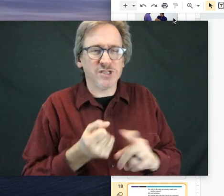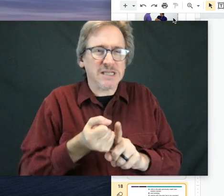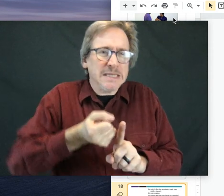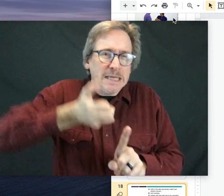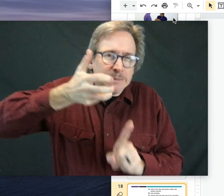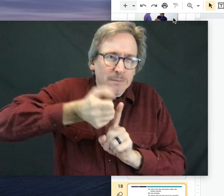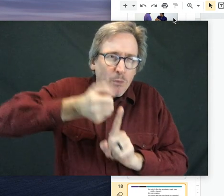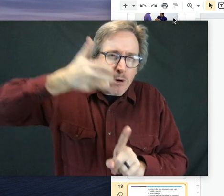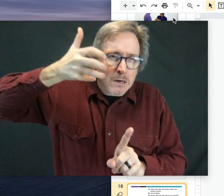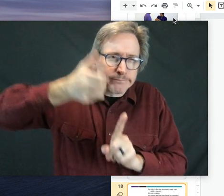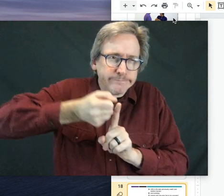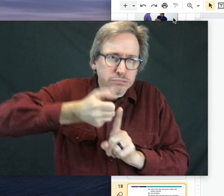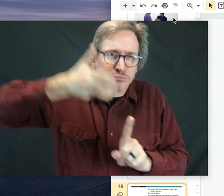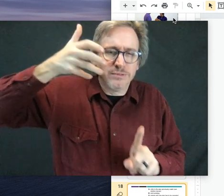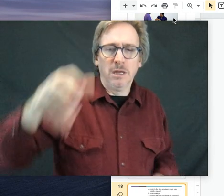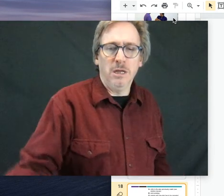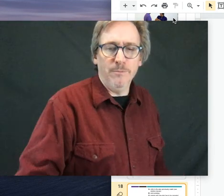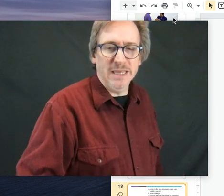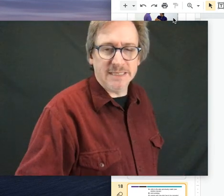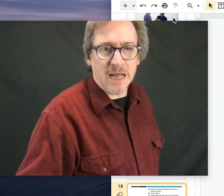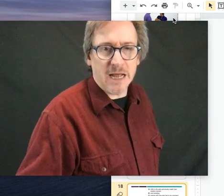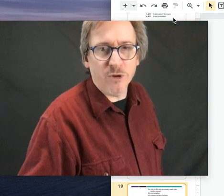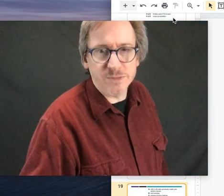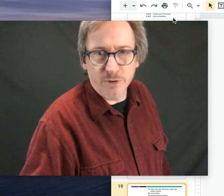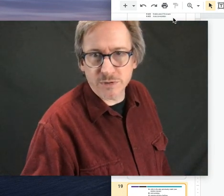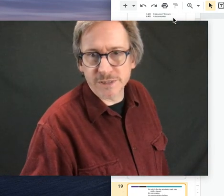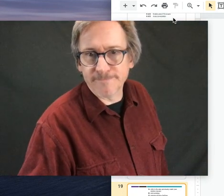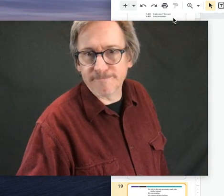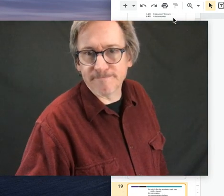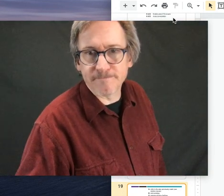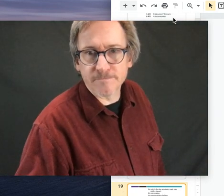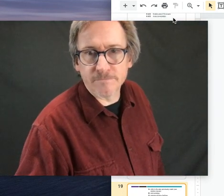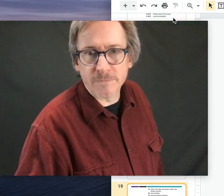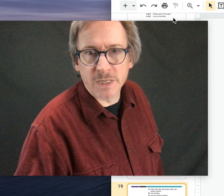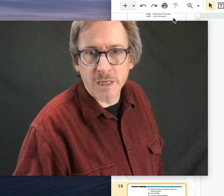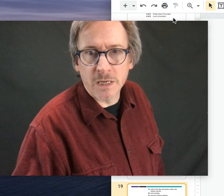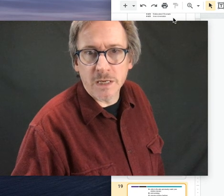So it's just a little bit more meat on those bones.